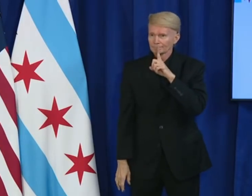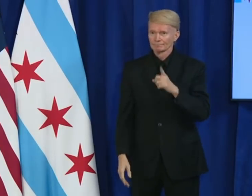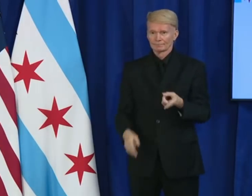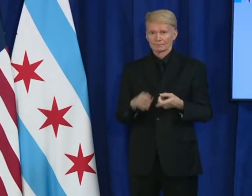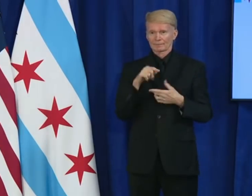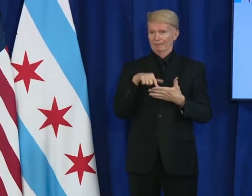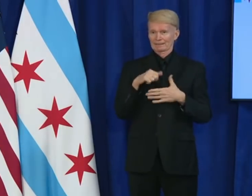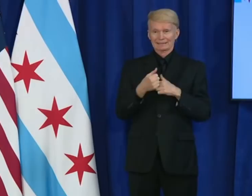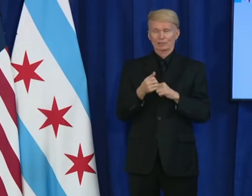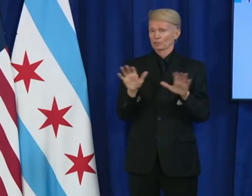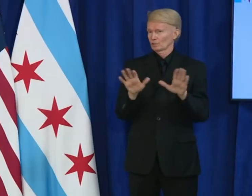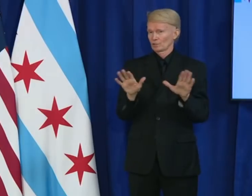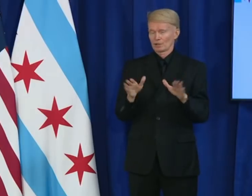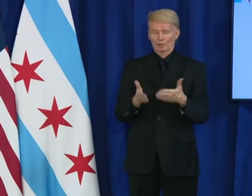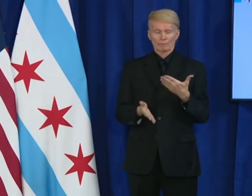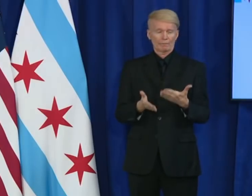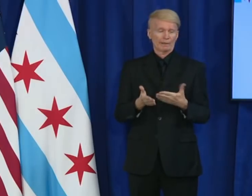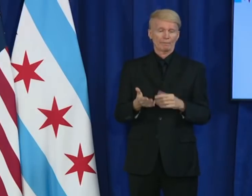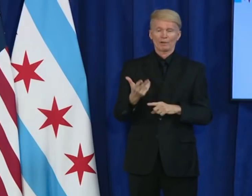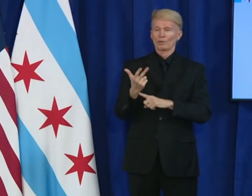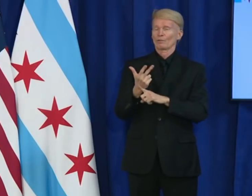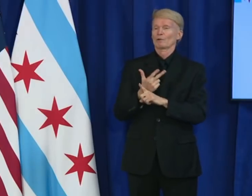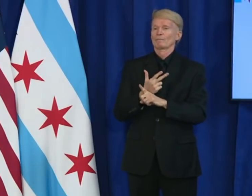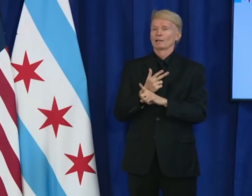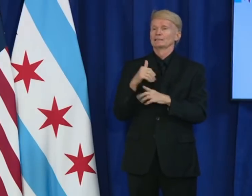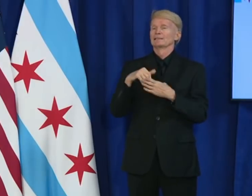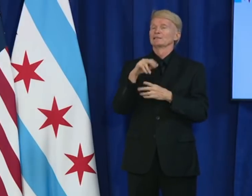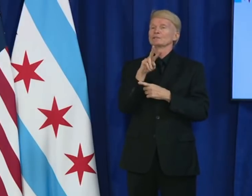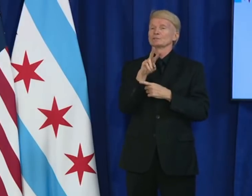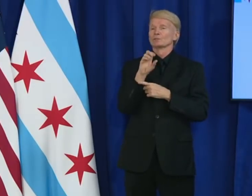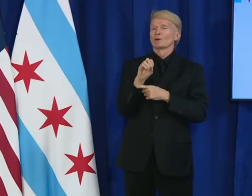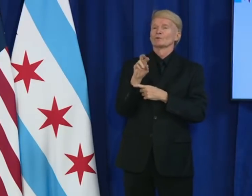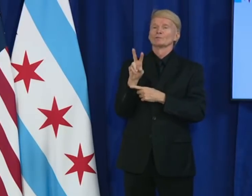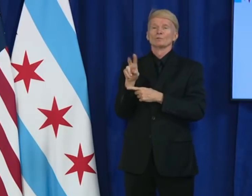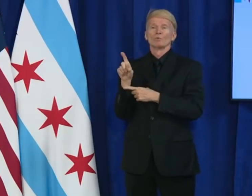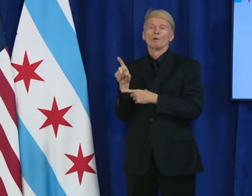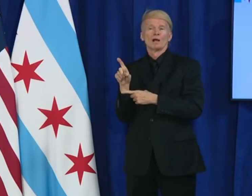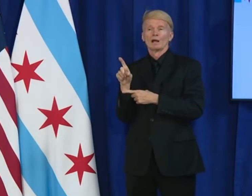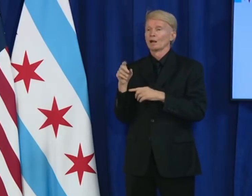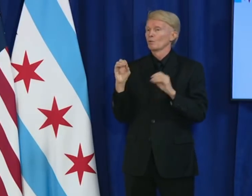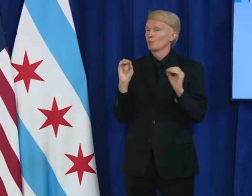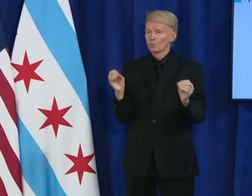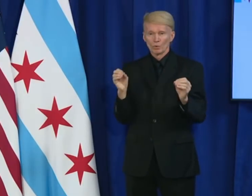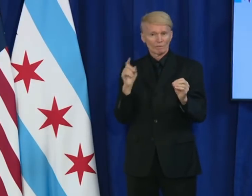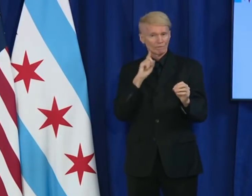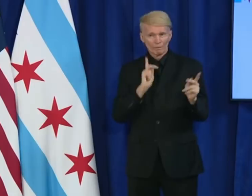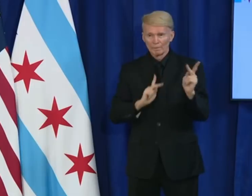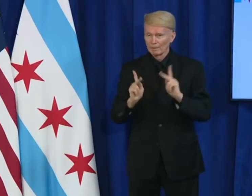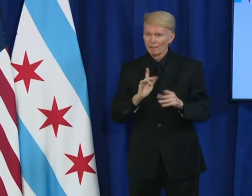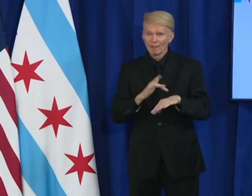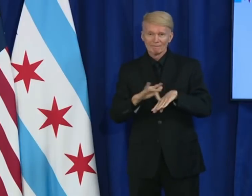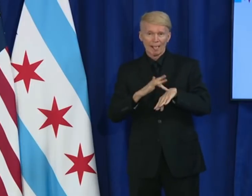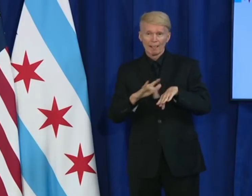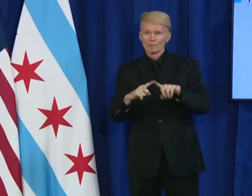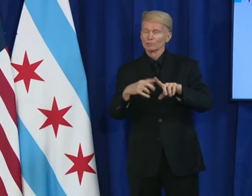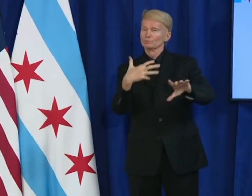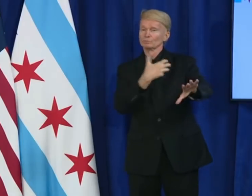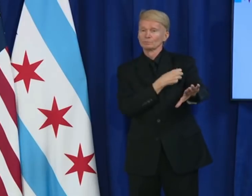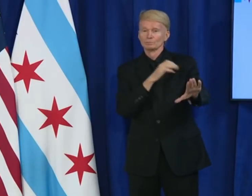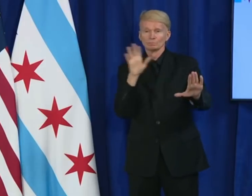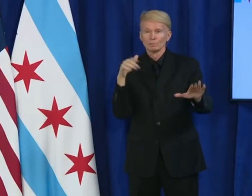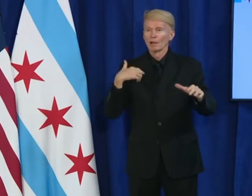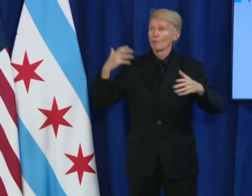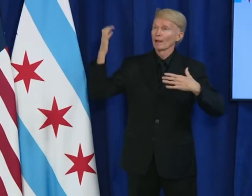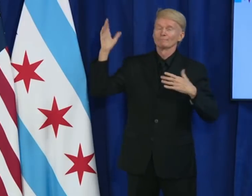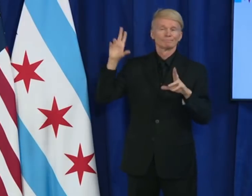year, likely not in the first quarter, which means right now the things that we have to control COVID are the